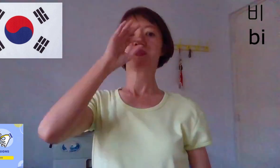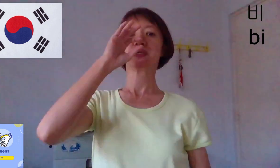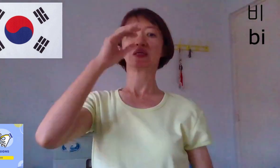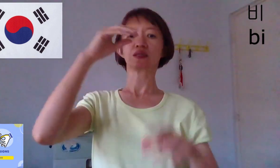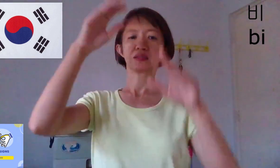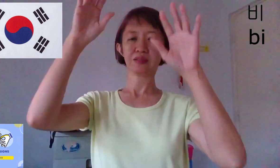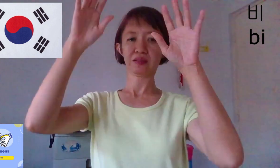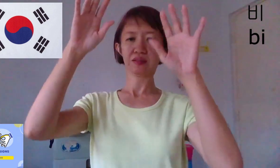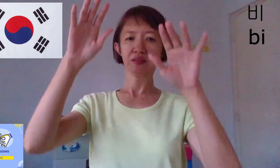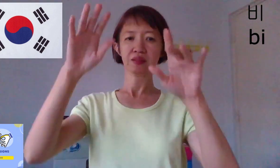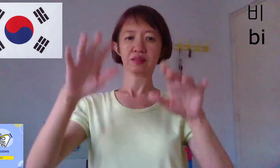B,